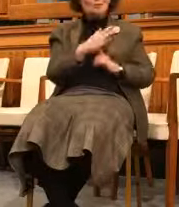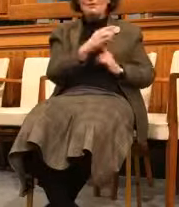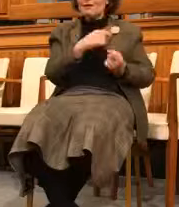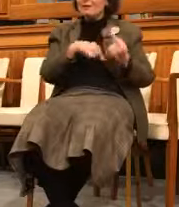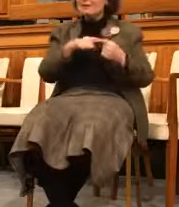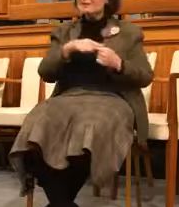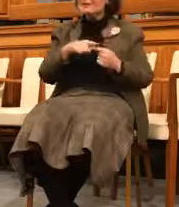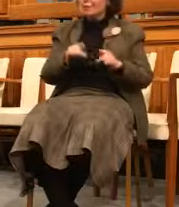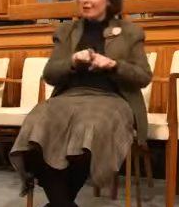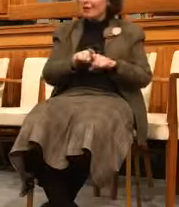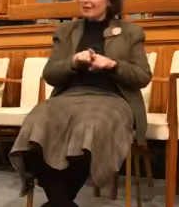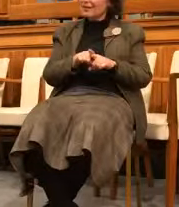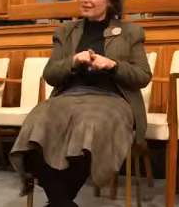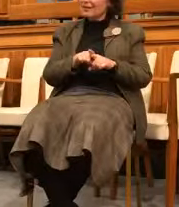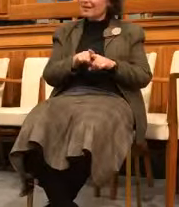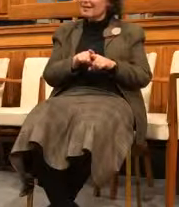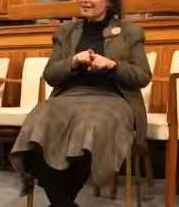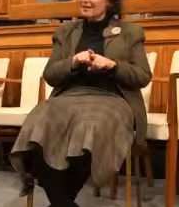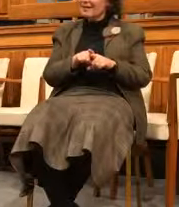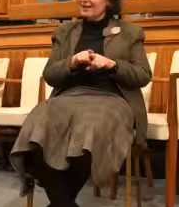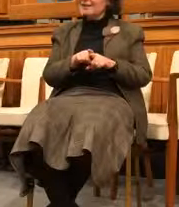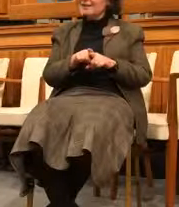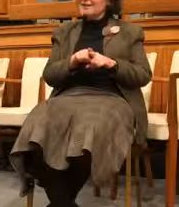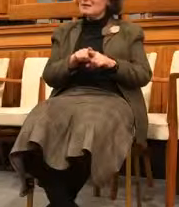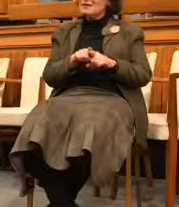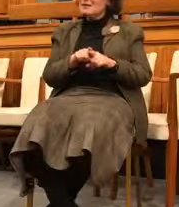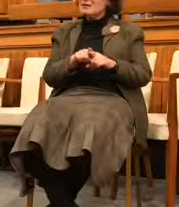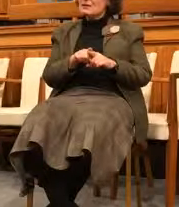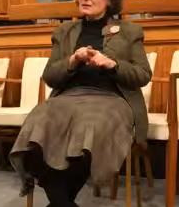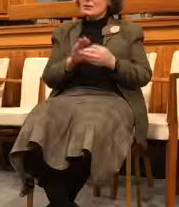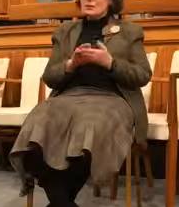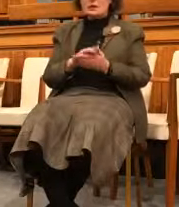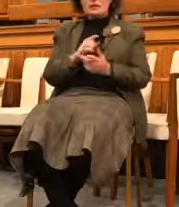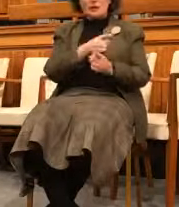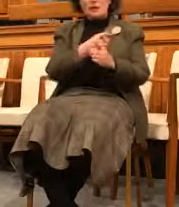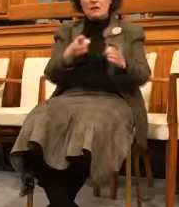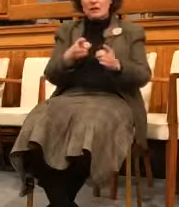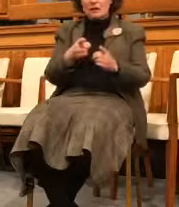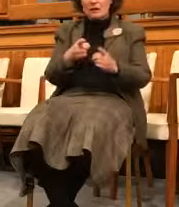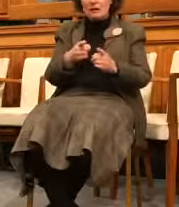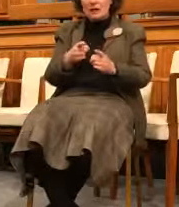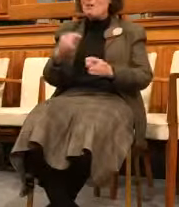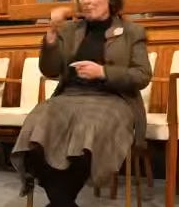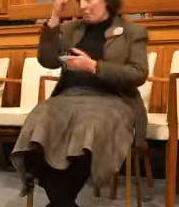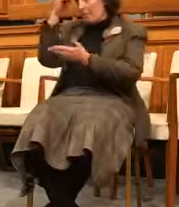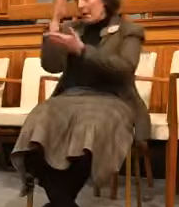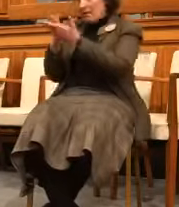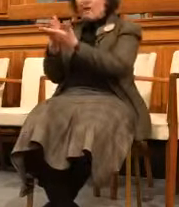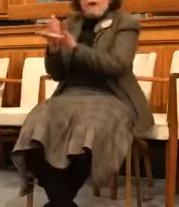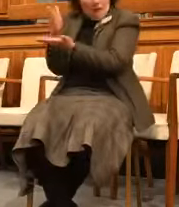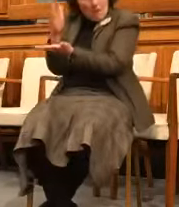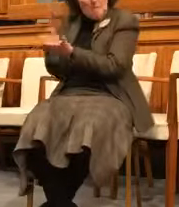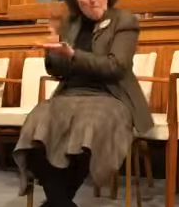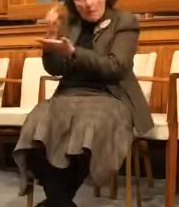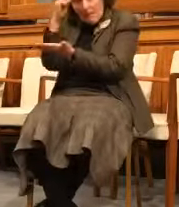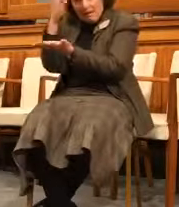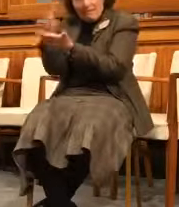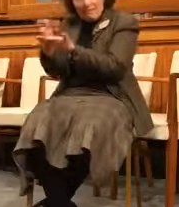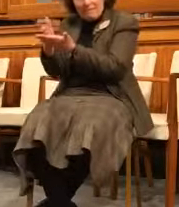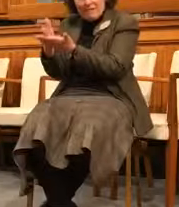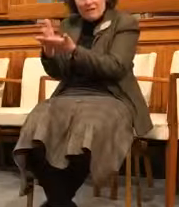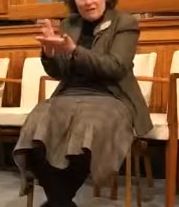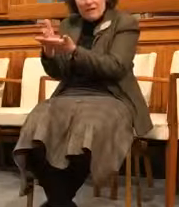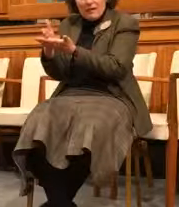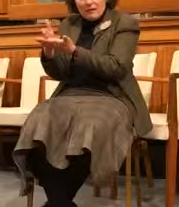sense, if you believe, you have nothing to fear. If you believe, your daughter will